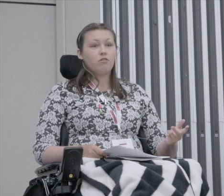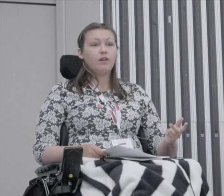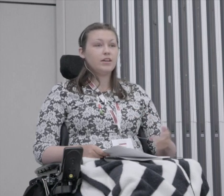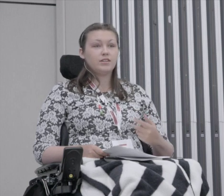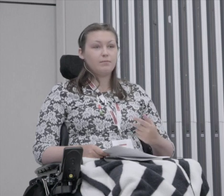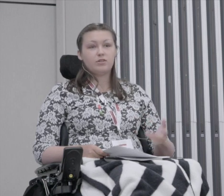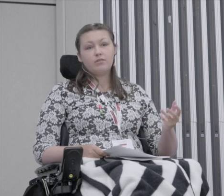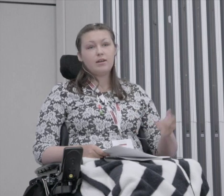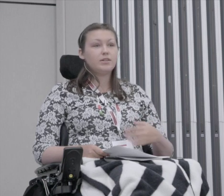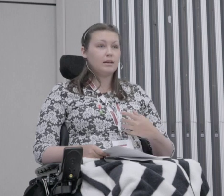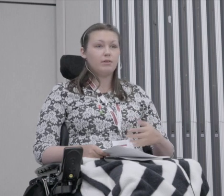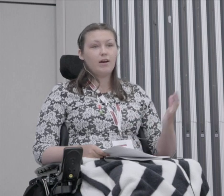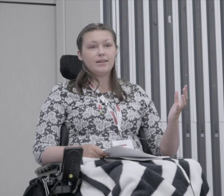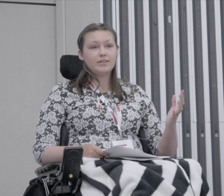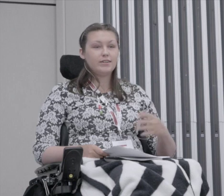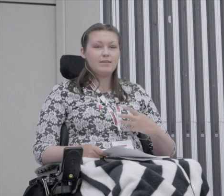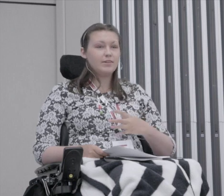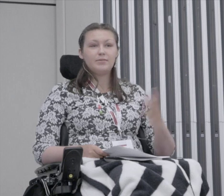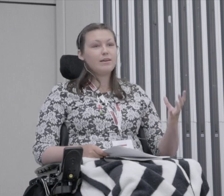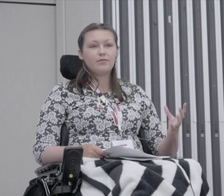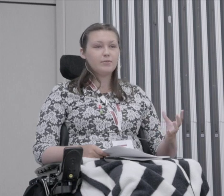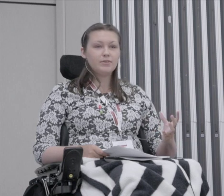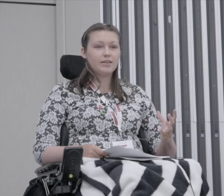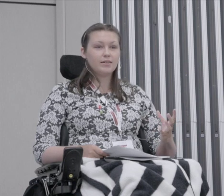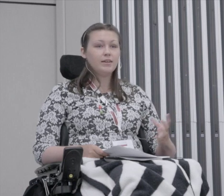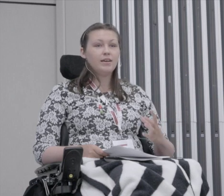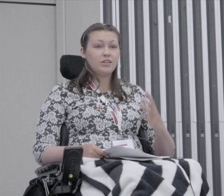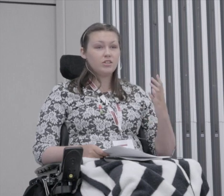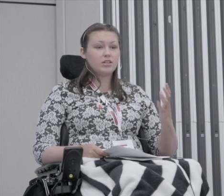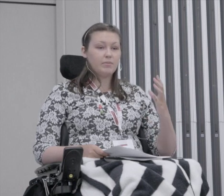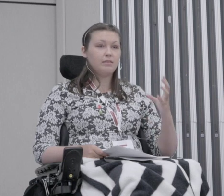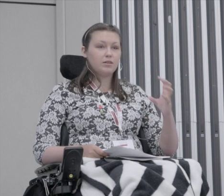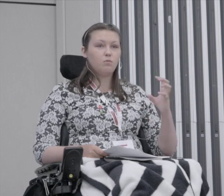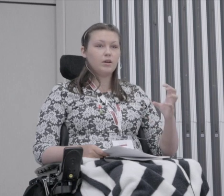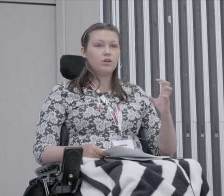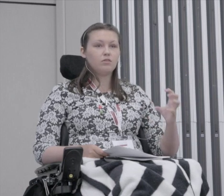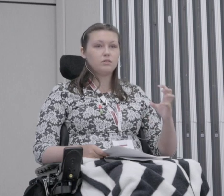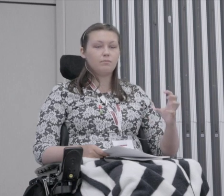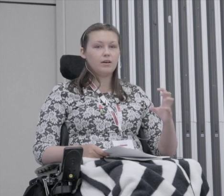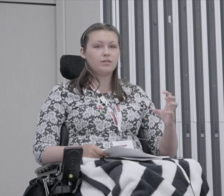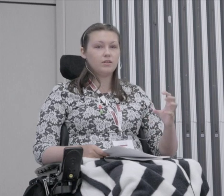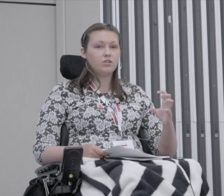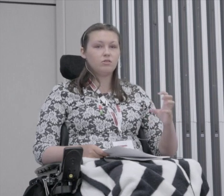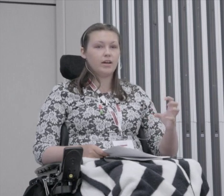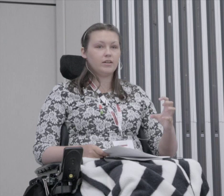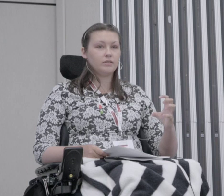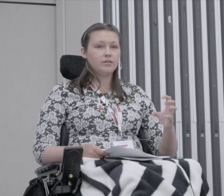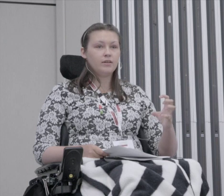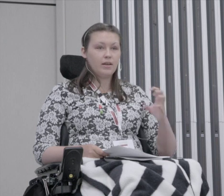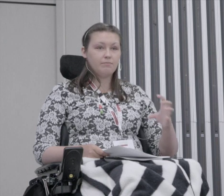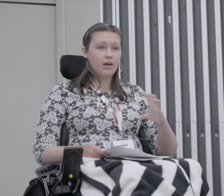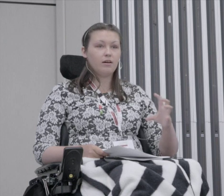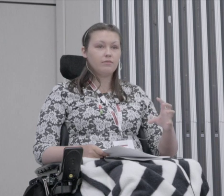let me cry, she's let me scream, she's let me rant, she's let me do whatever I wanted. And she's just been this one constant person that's not